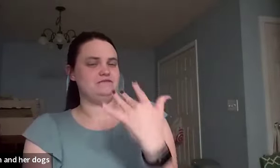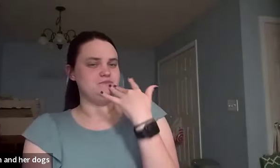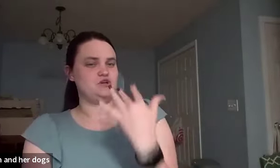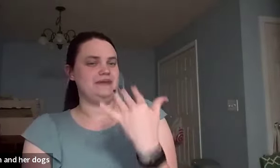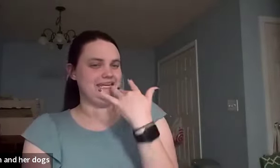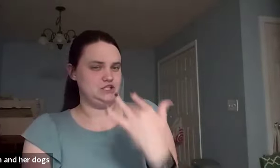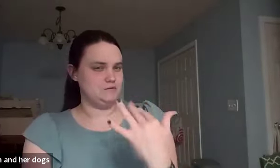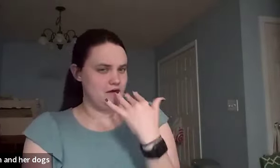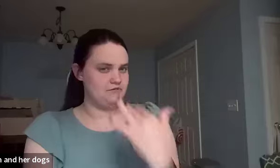the flames are coming into your mouth.